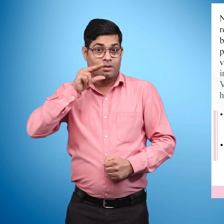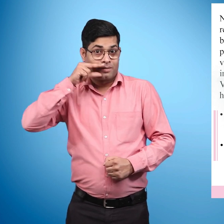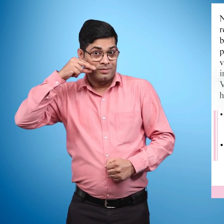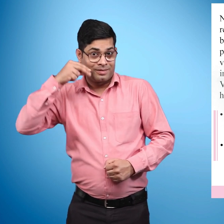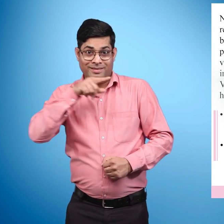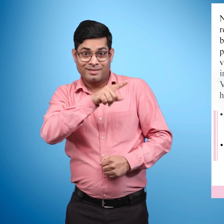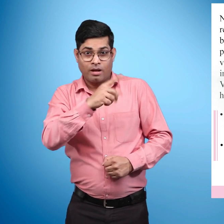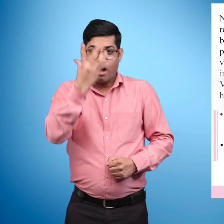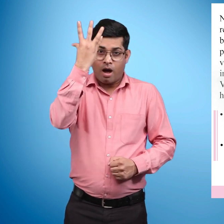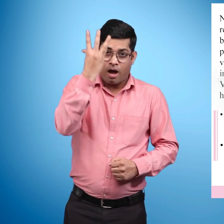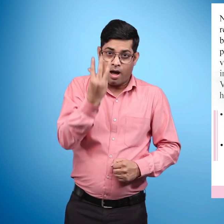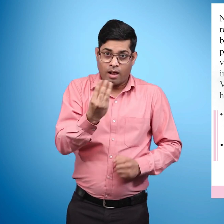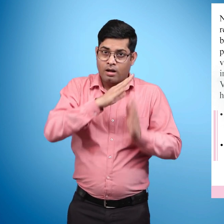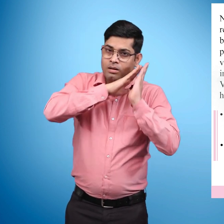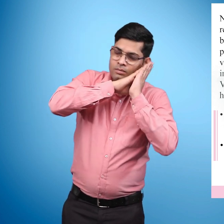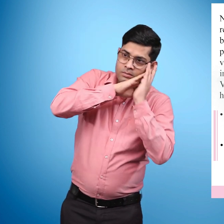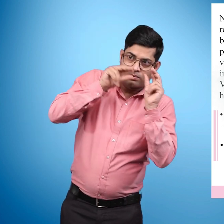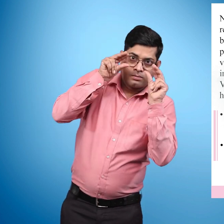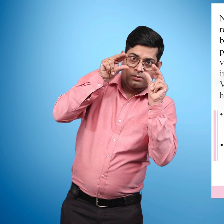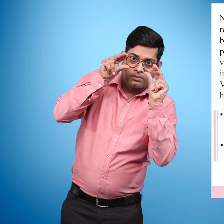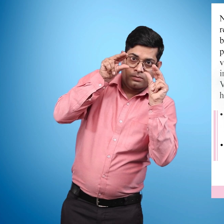Vijay Singh kept awake at night.